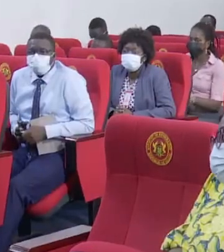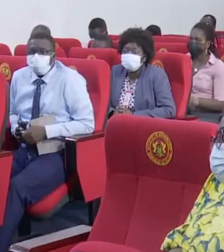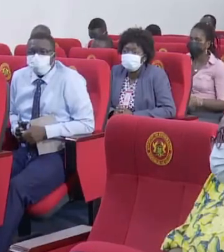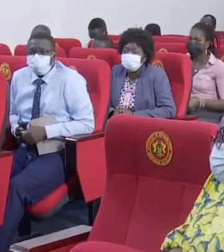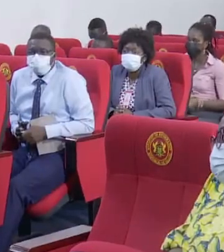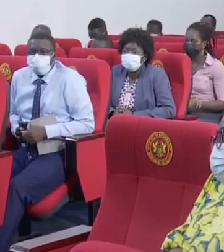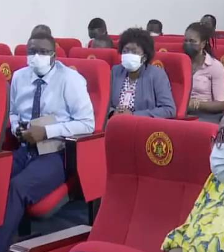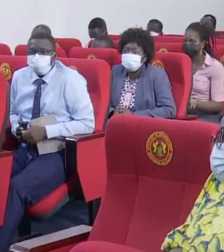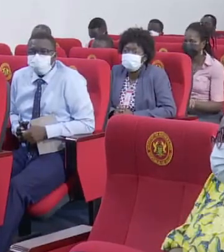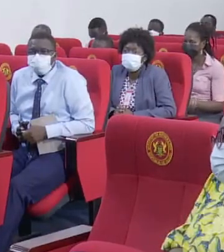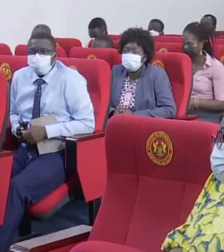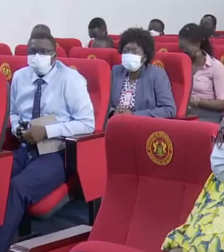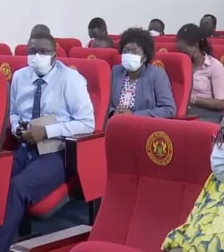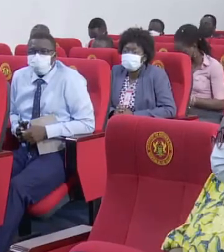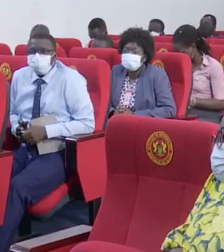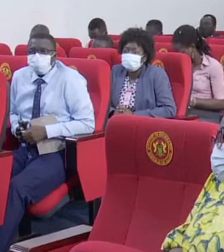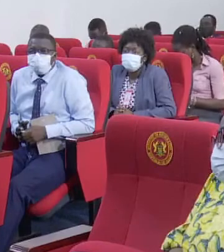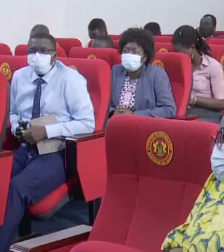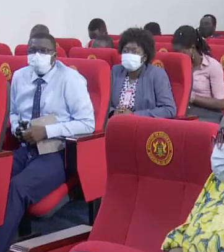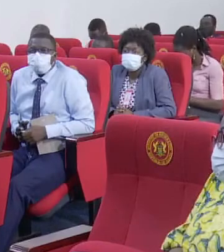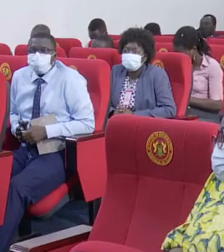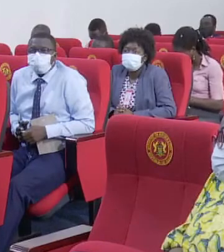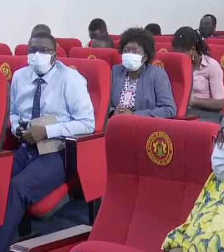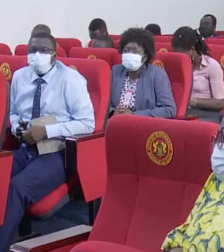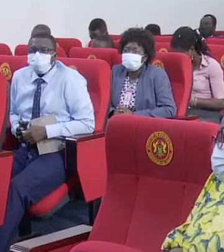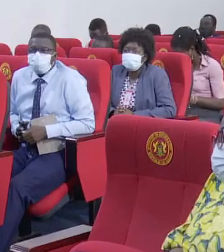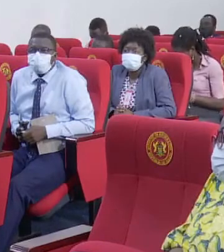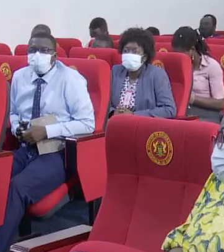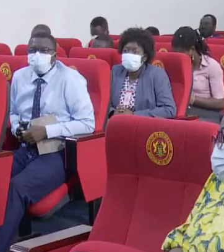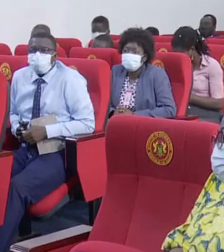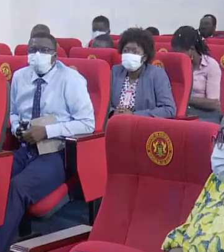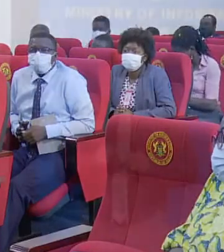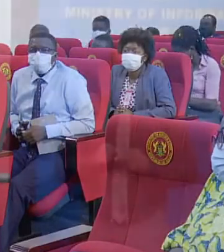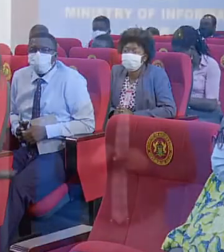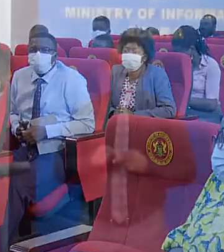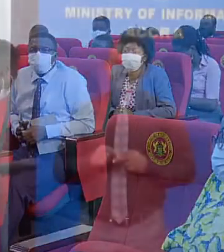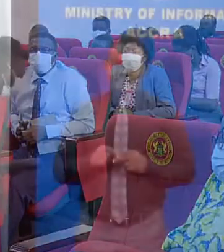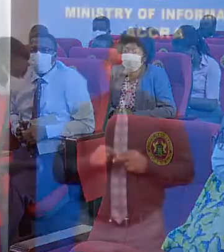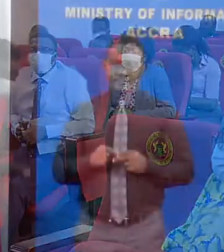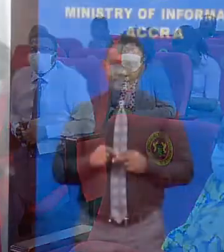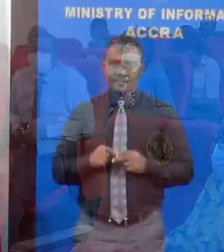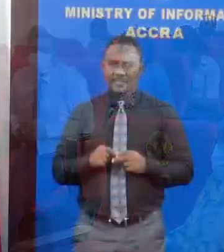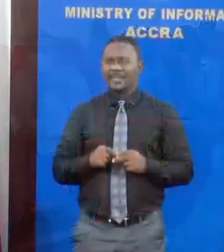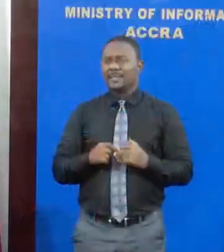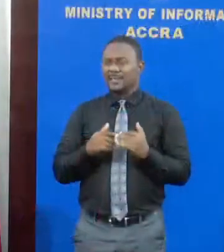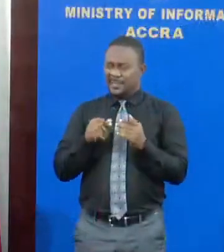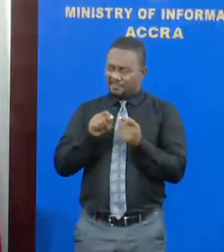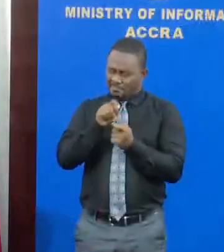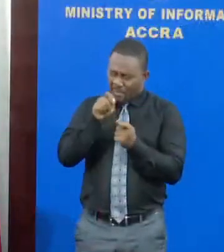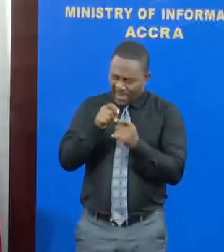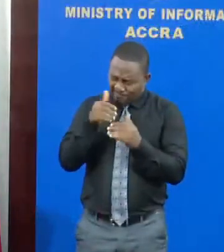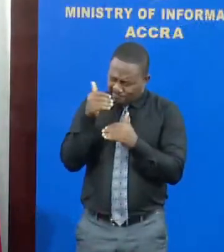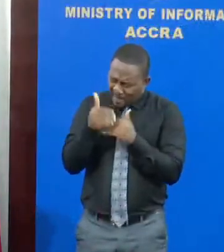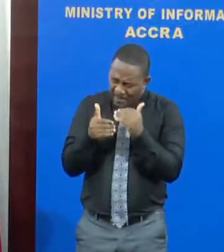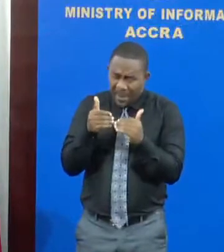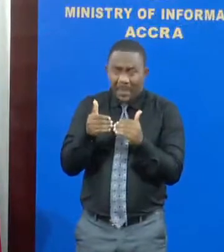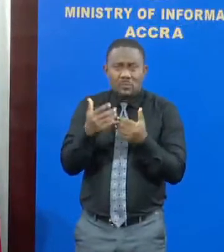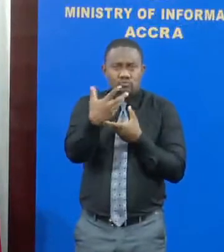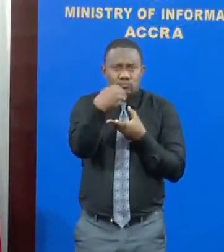is the primary one, is the very detailed, meticulous process of